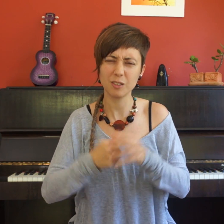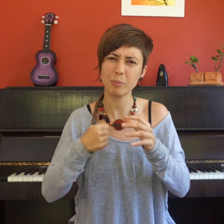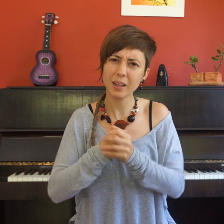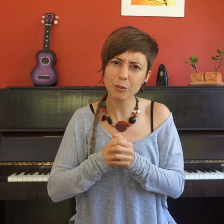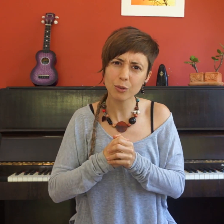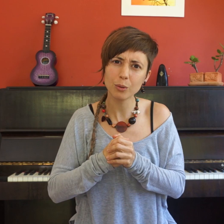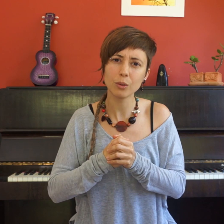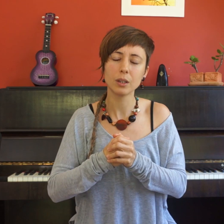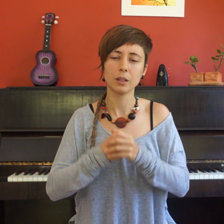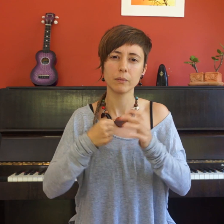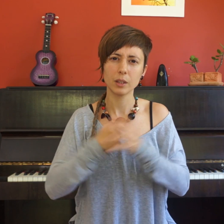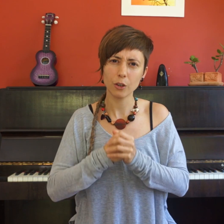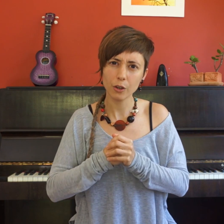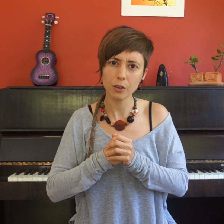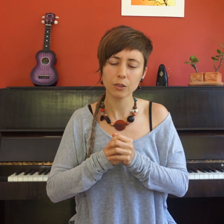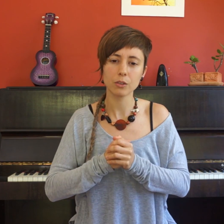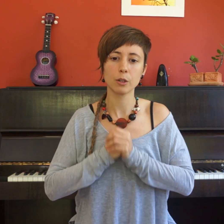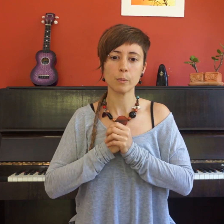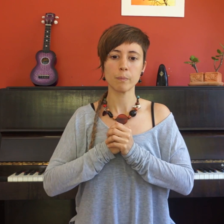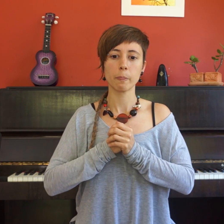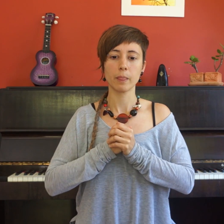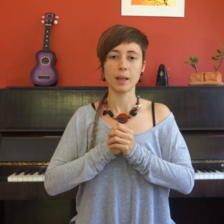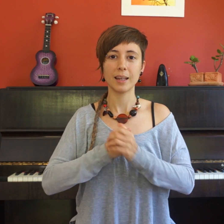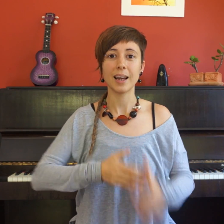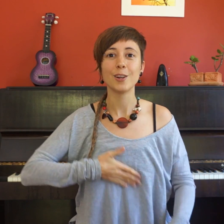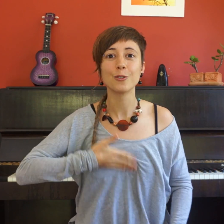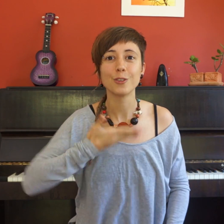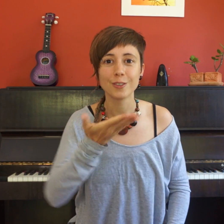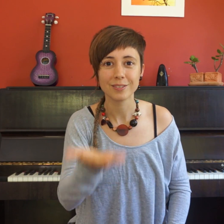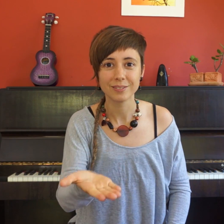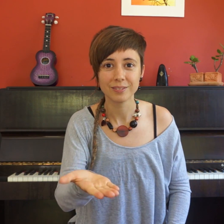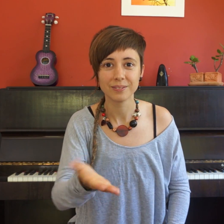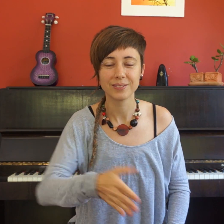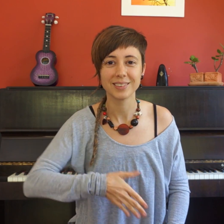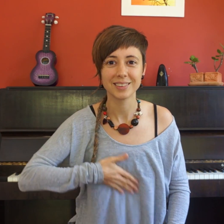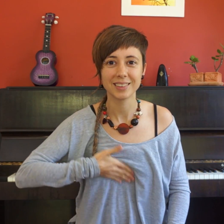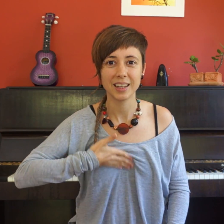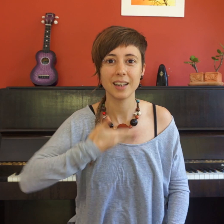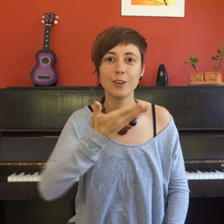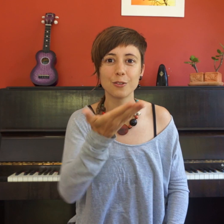It's painful. It hurts. And I love you. I love